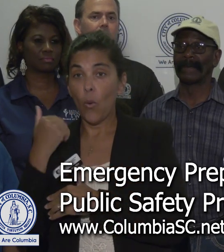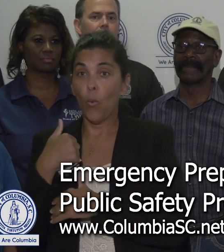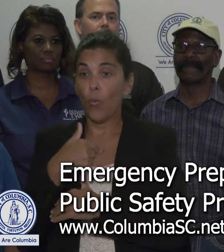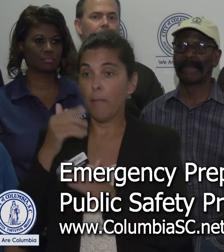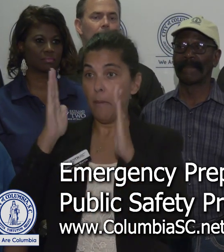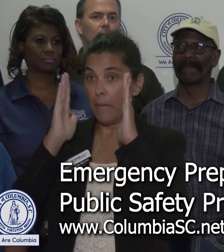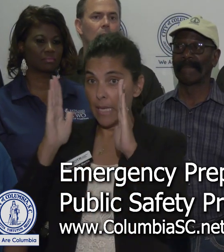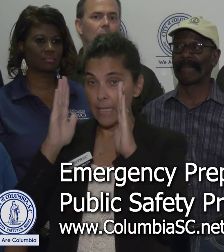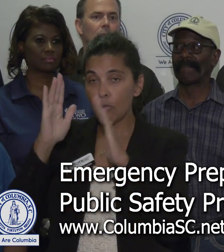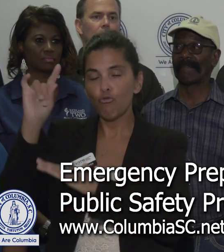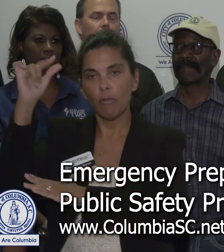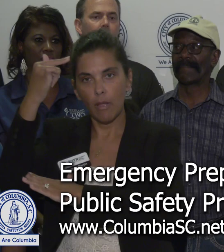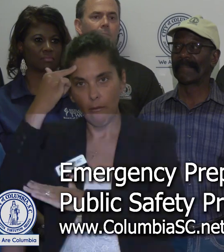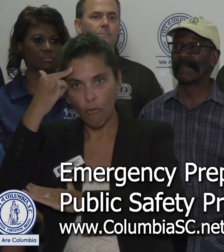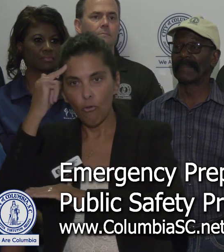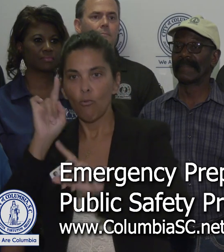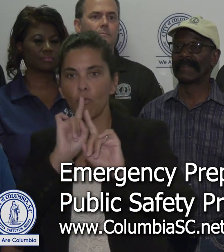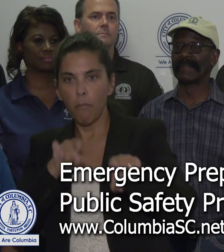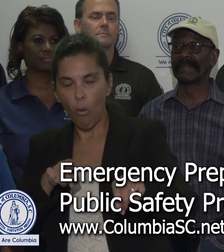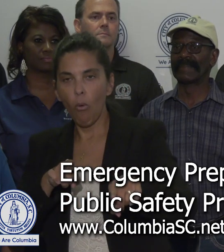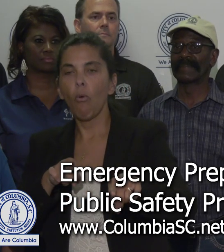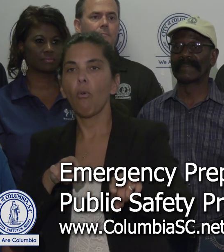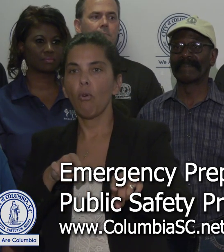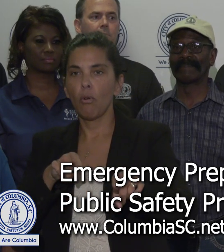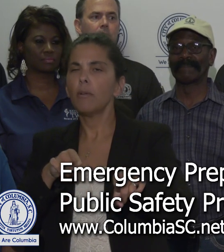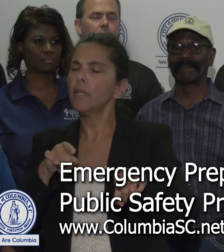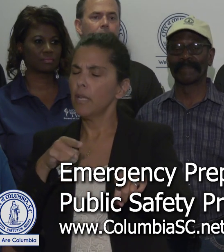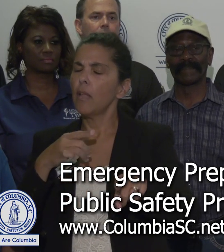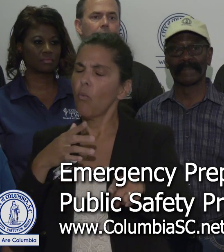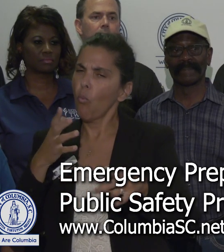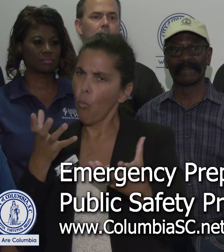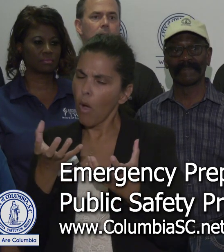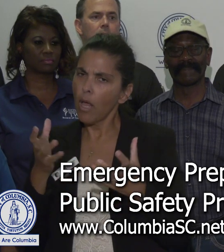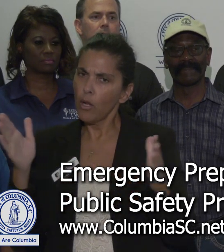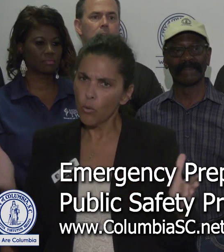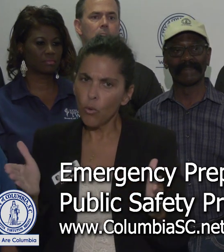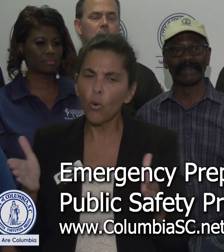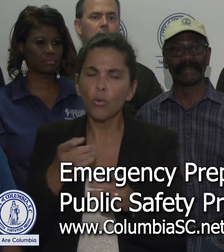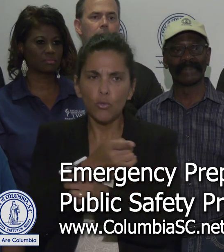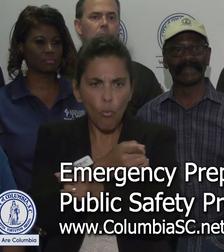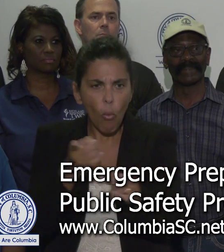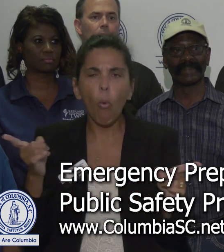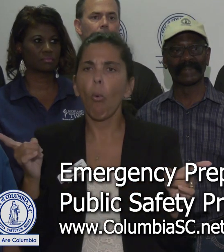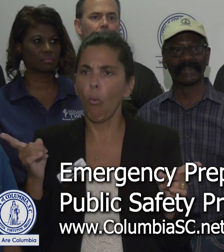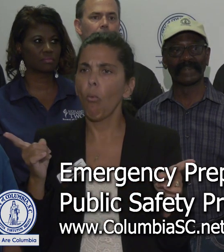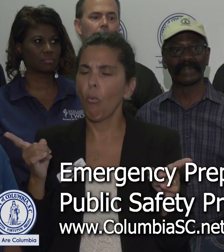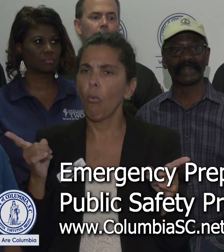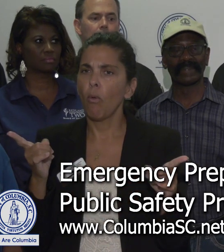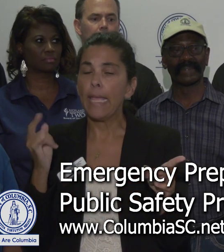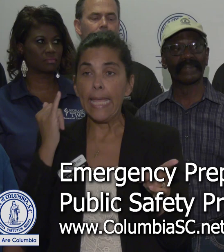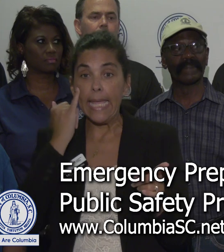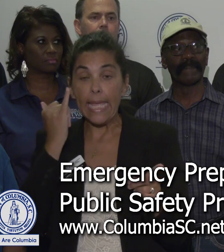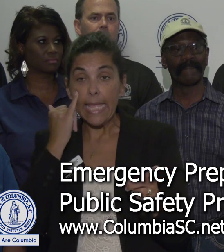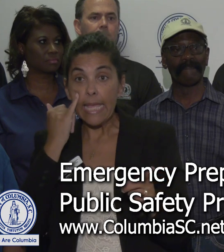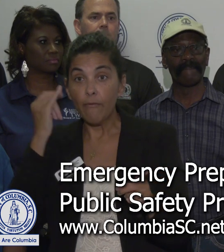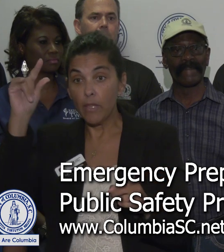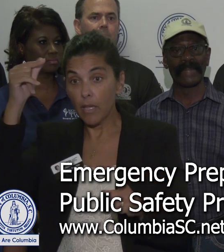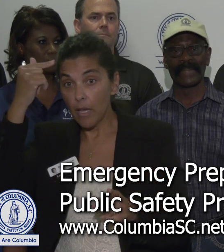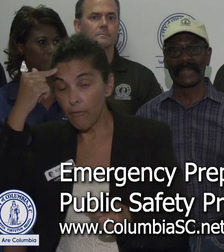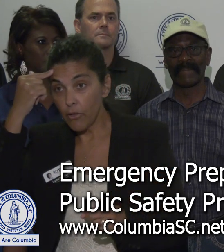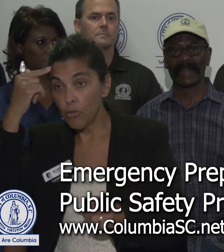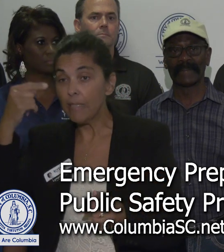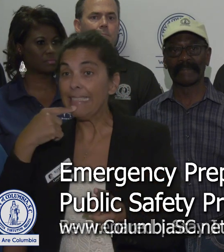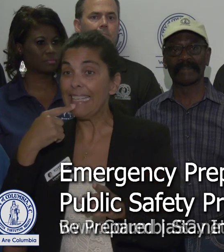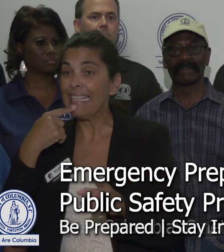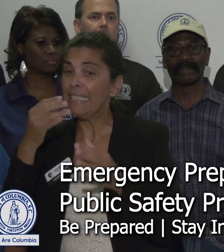to the governor's reports, and I want to encourage everyone within the sound of our voice, if the governor has indicated the importance of